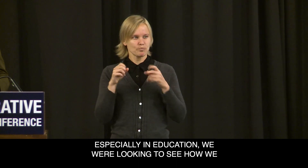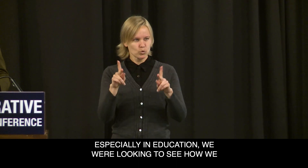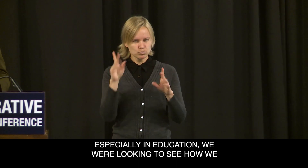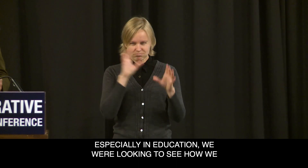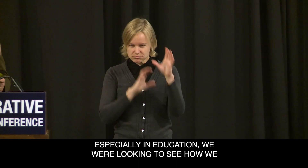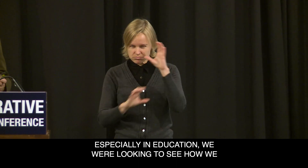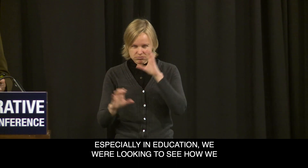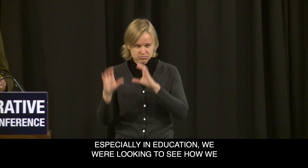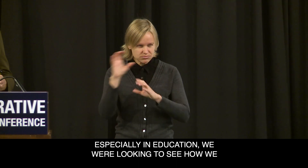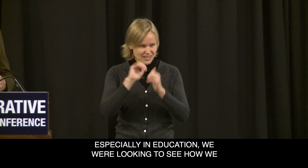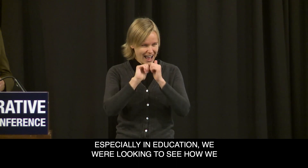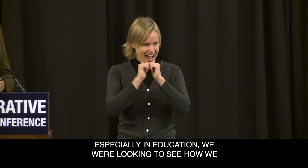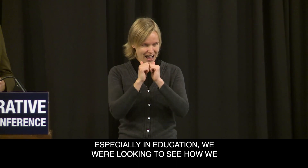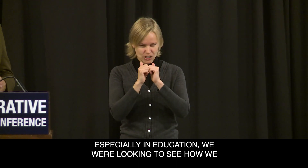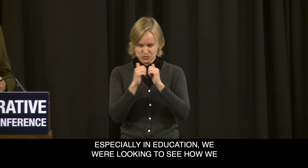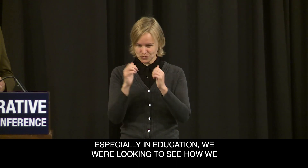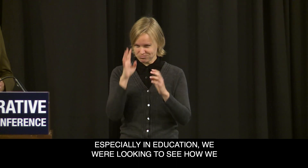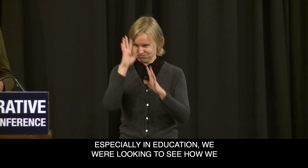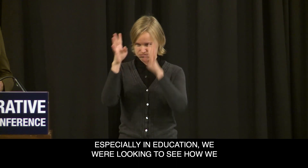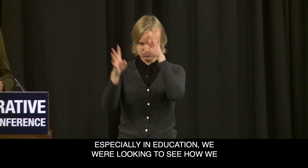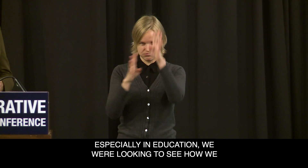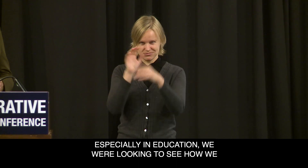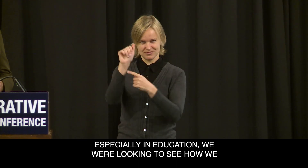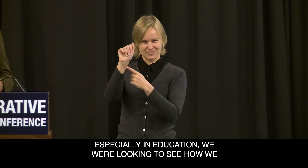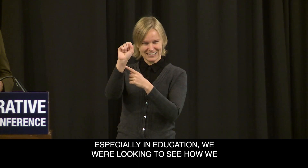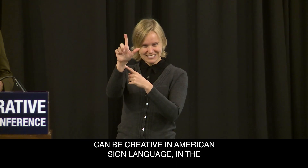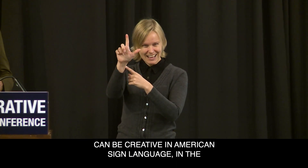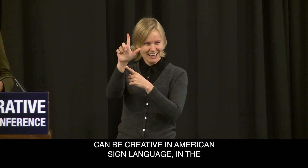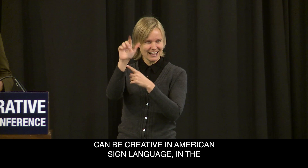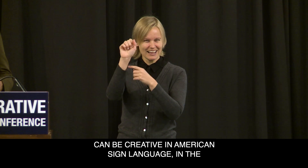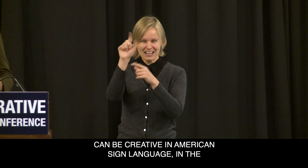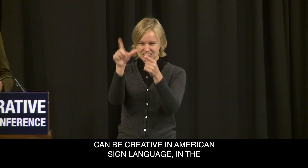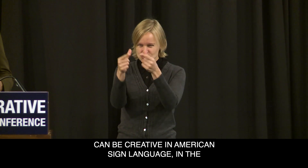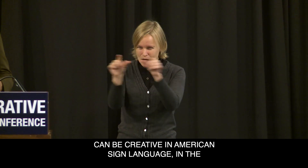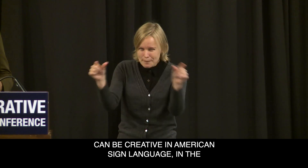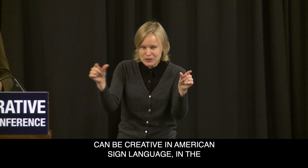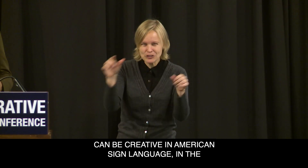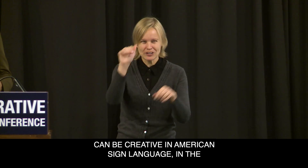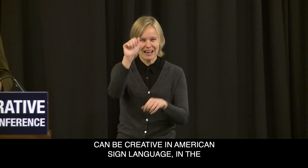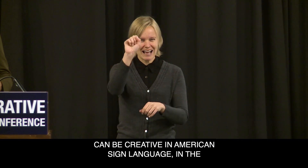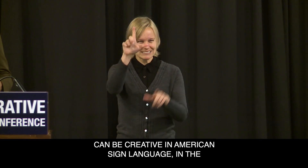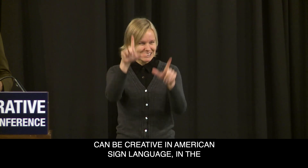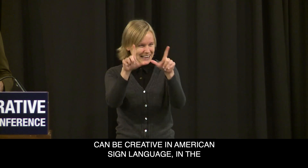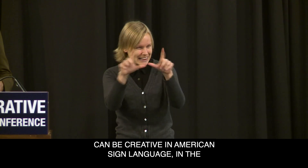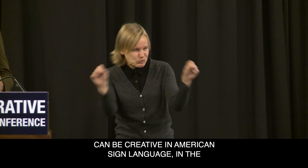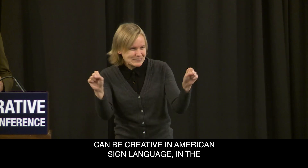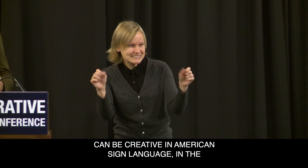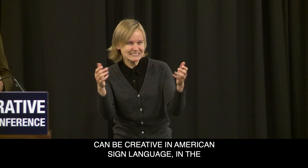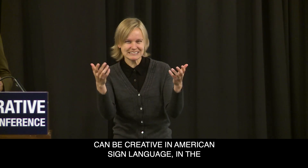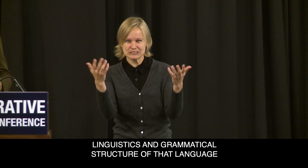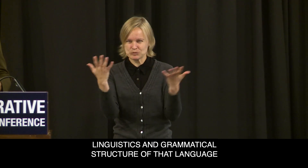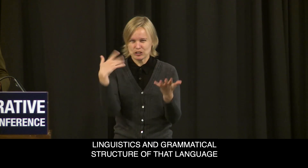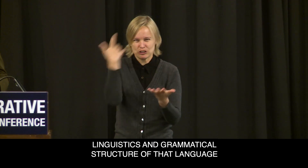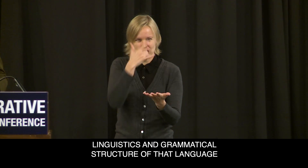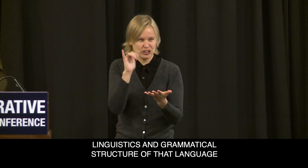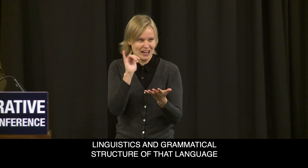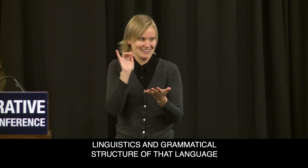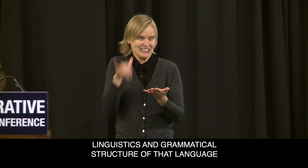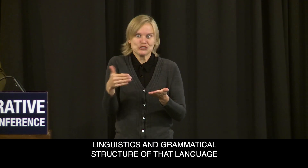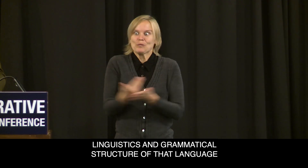Especially in education, we're looking to see how we can be creative in American Sign Language, in the linguistics and grammatical structure